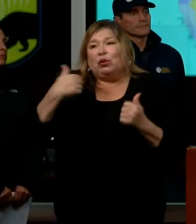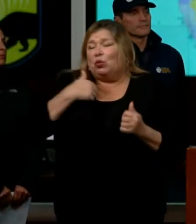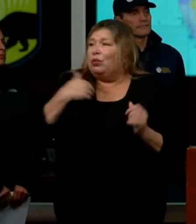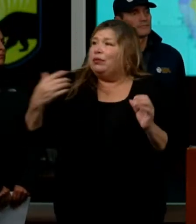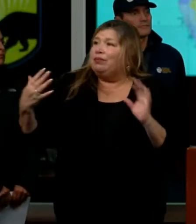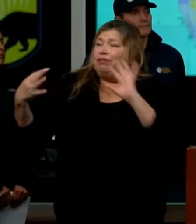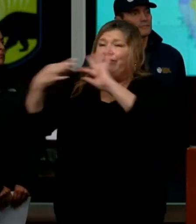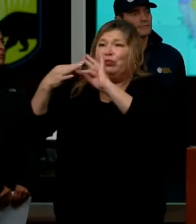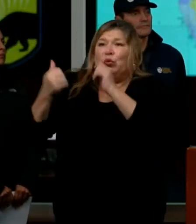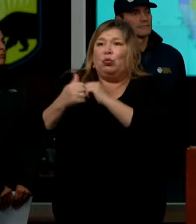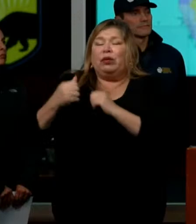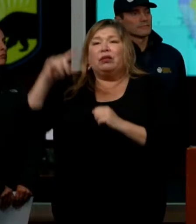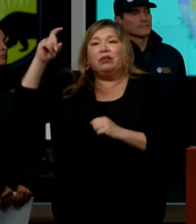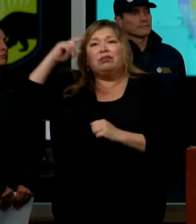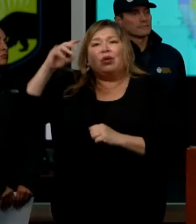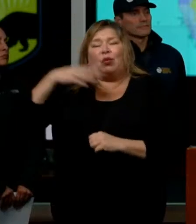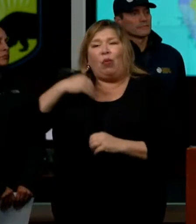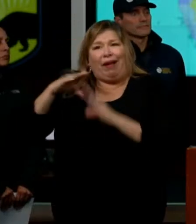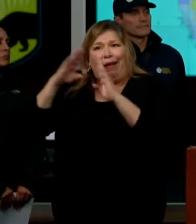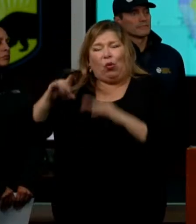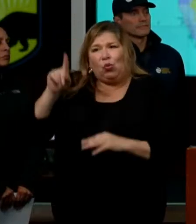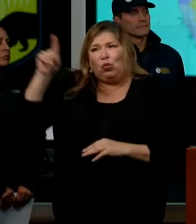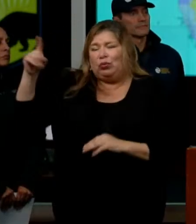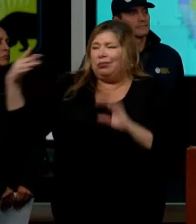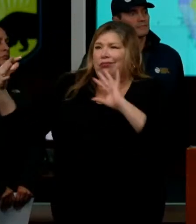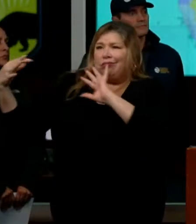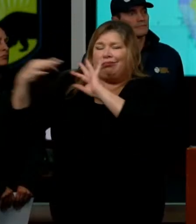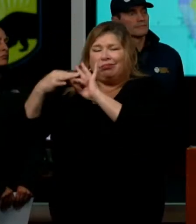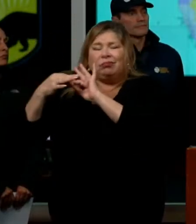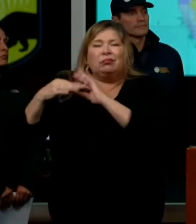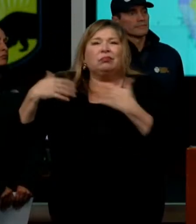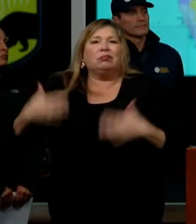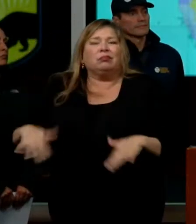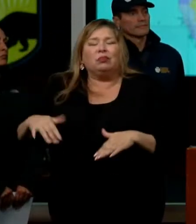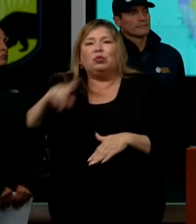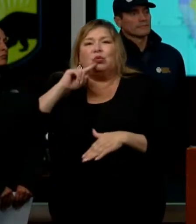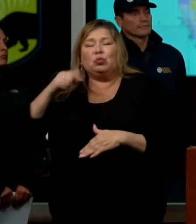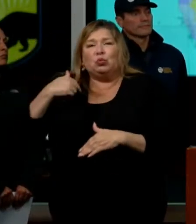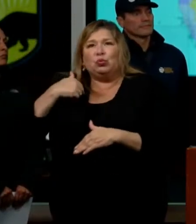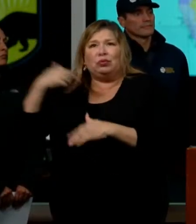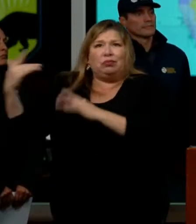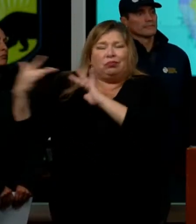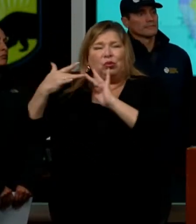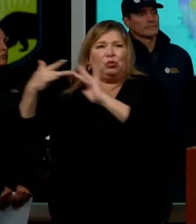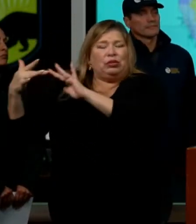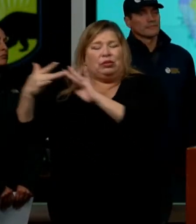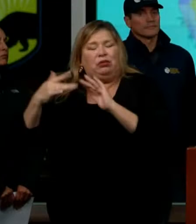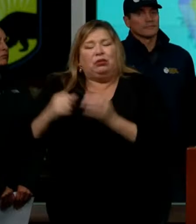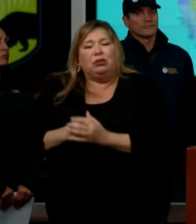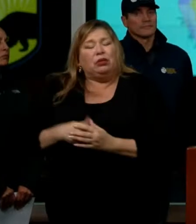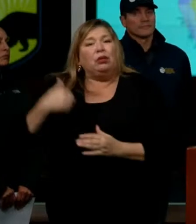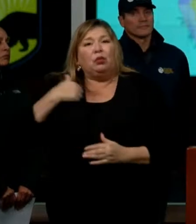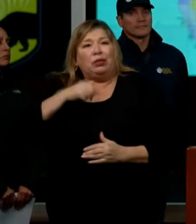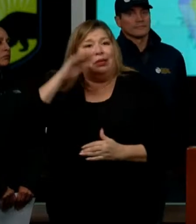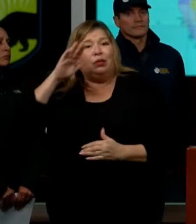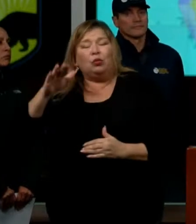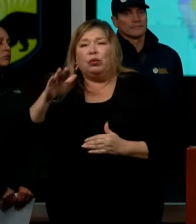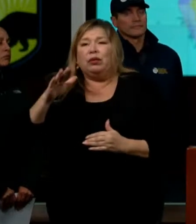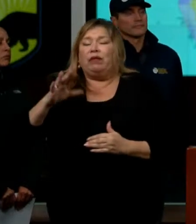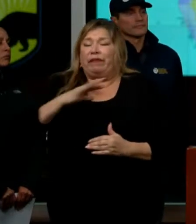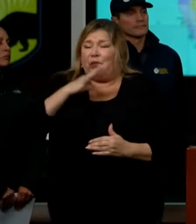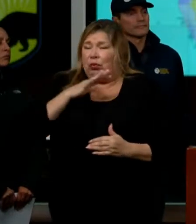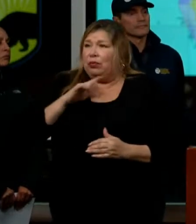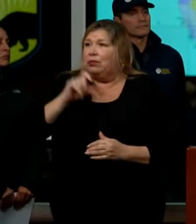Ron Klain, who's been nothing short of spectacular in proactively reaching out. We will be reaching out